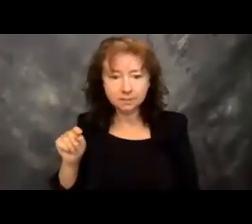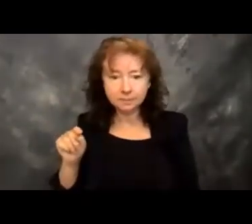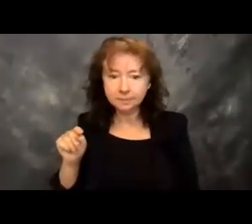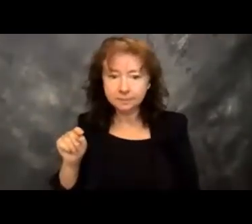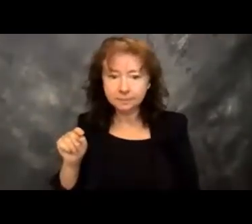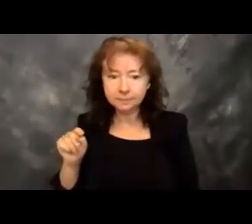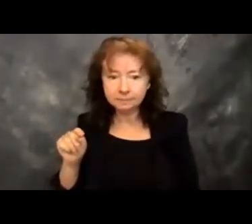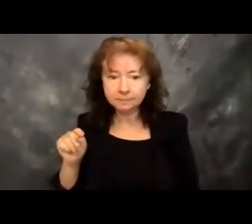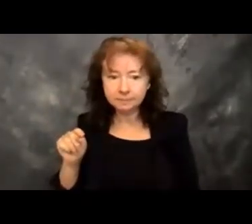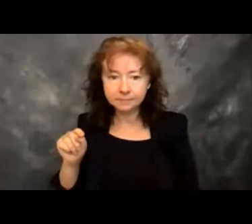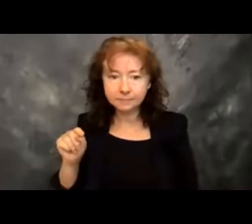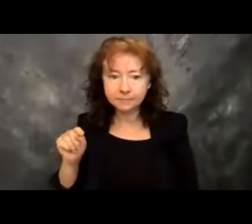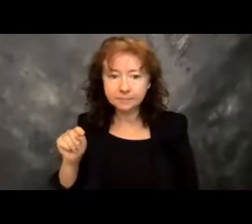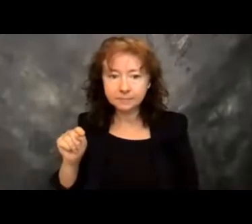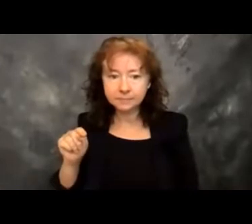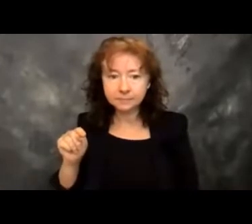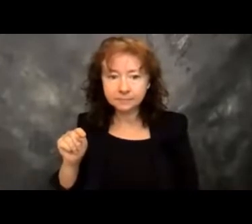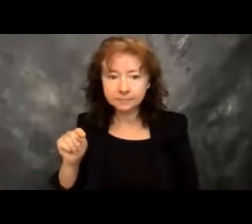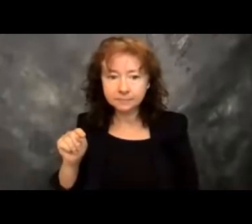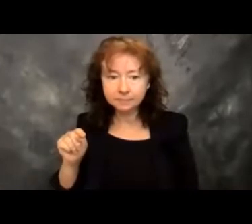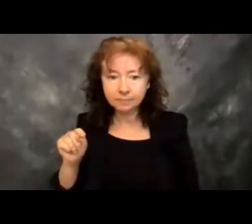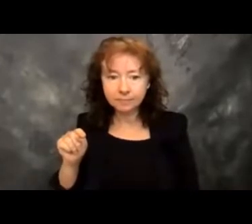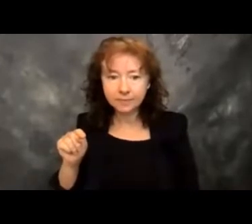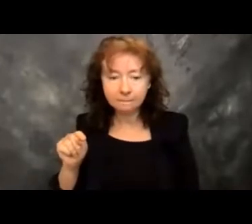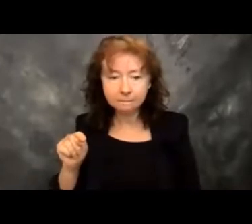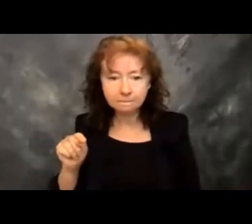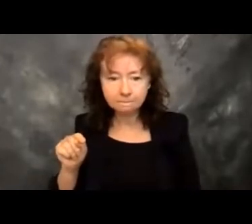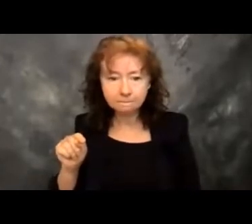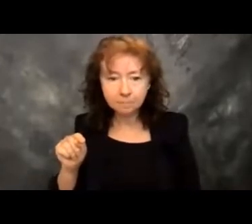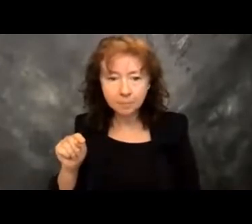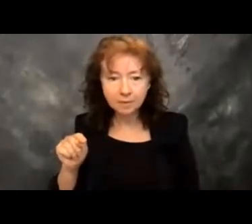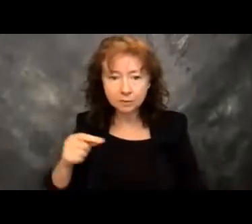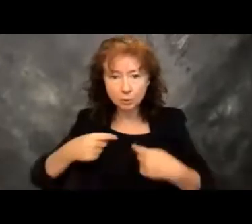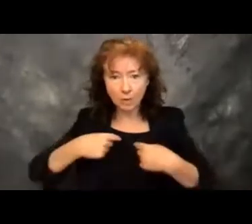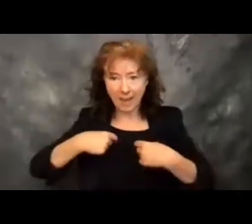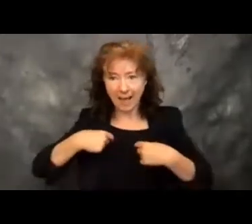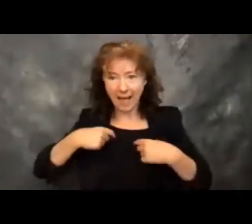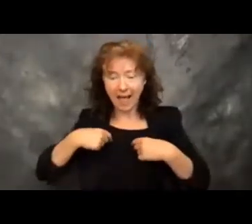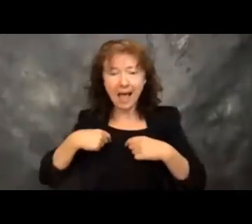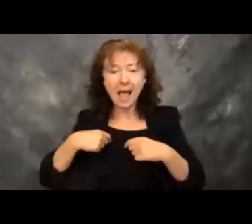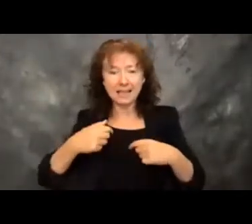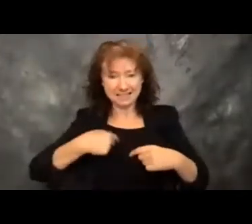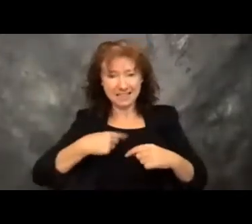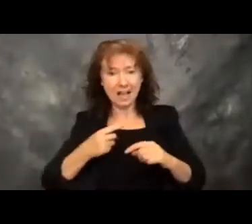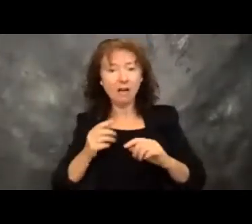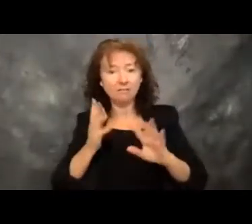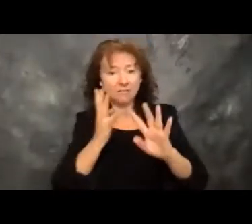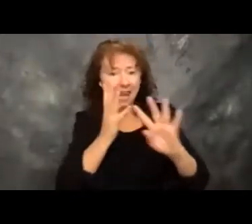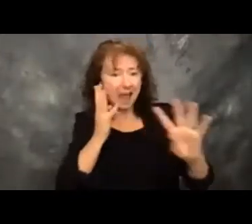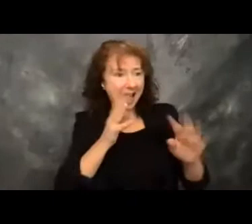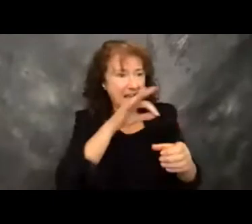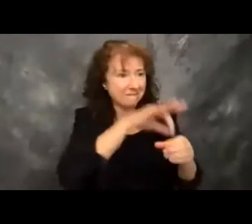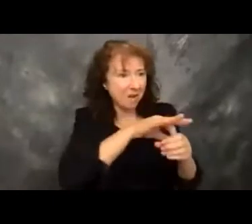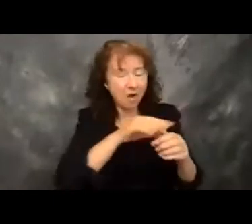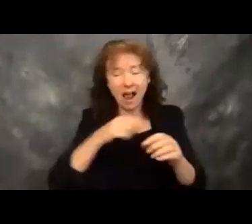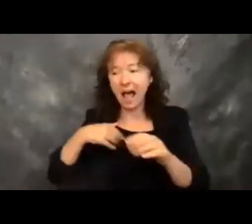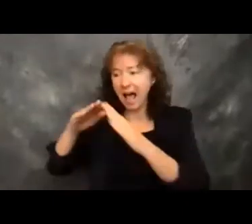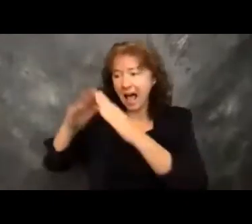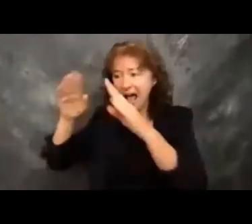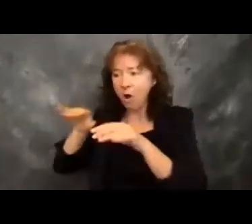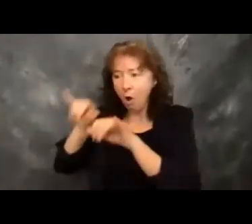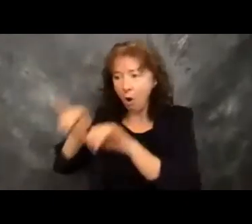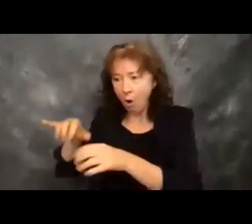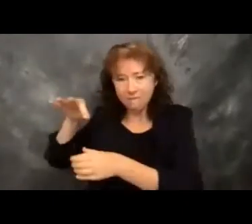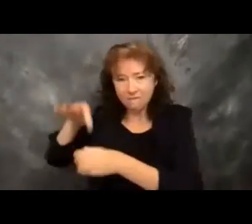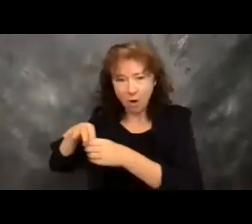will be, and I just made this experience. And I want to say that nothing